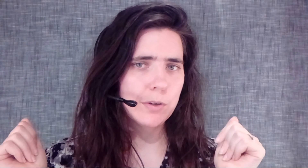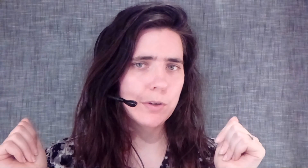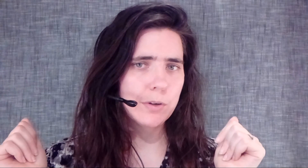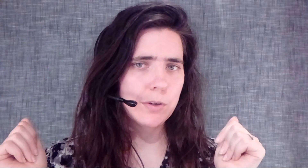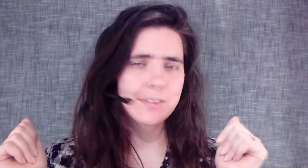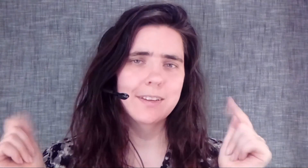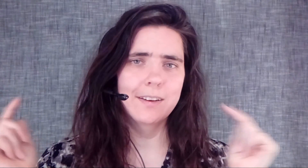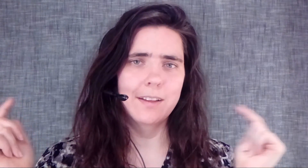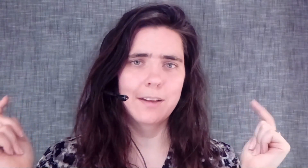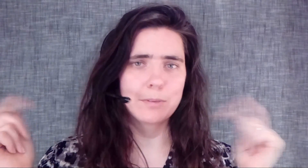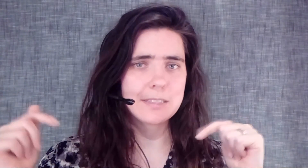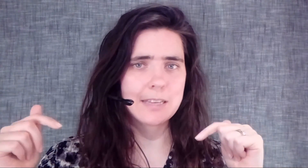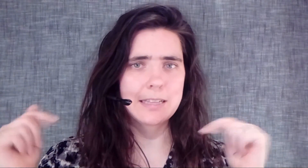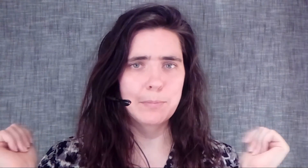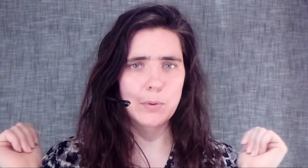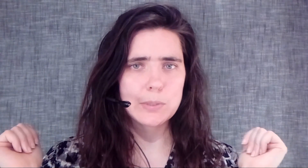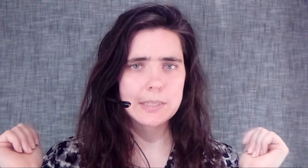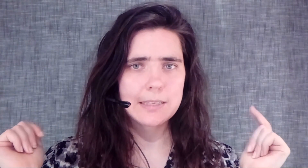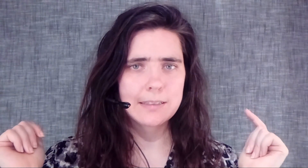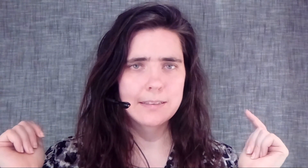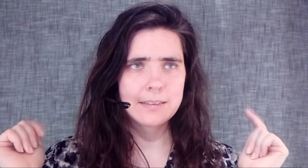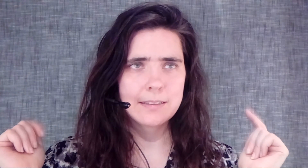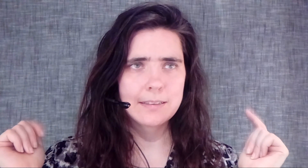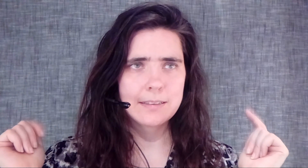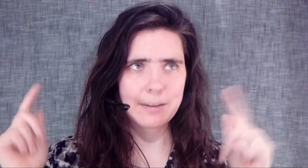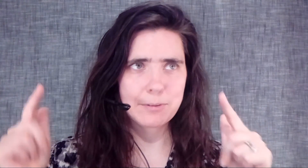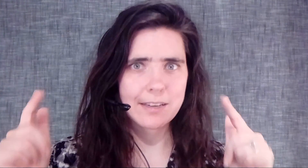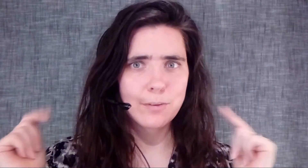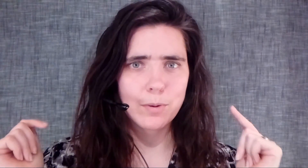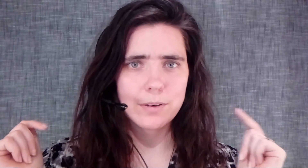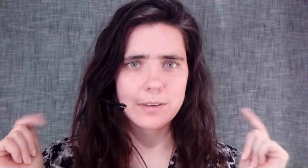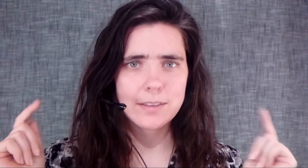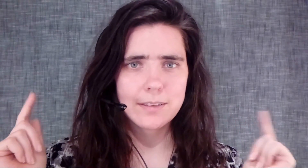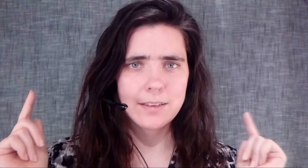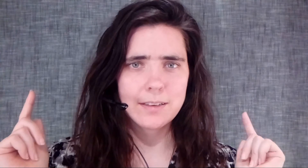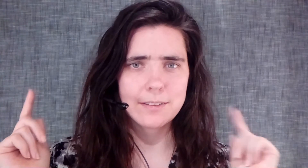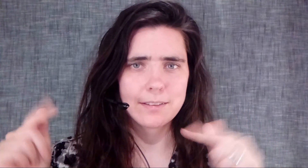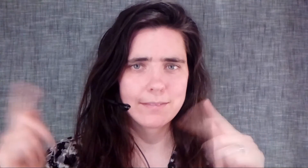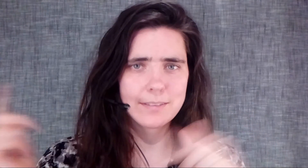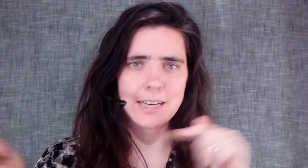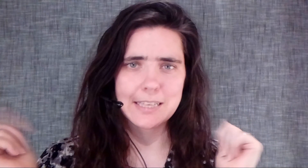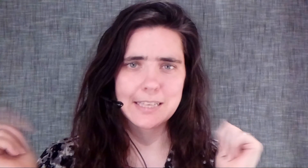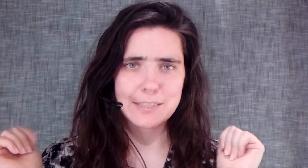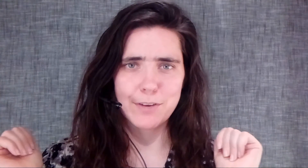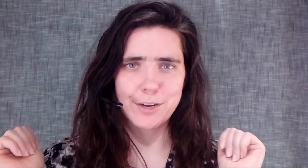a word and I will sign them both. I'll sign the word in the next video.